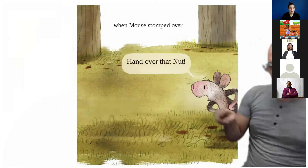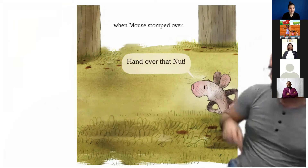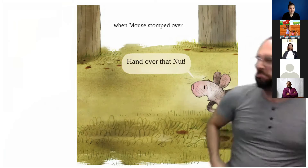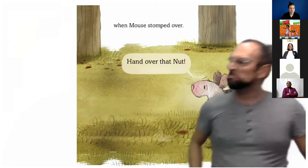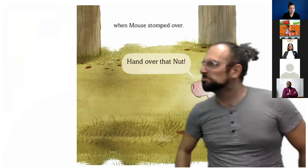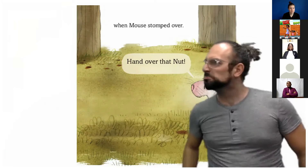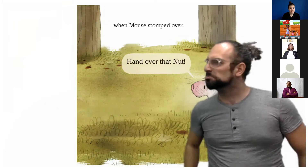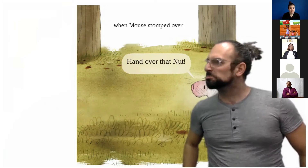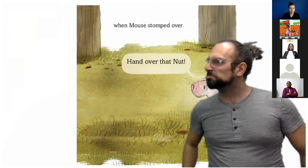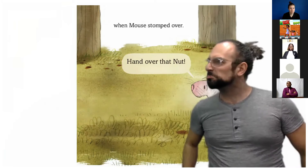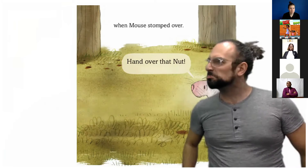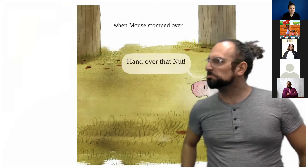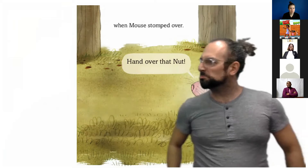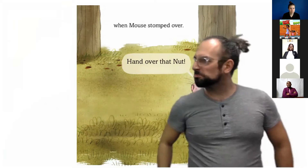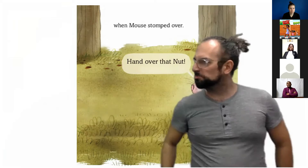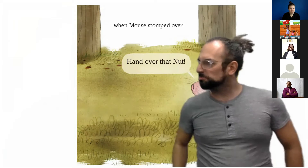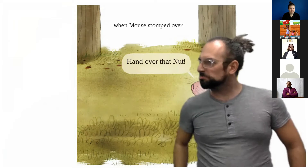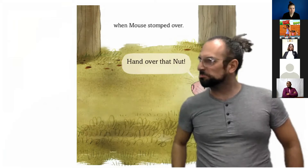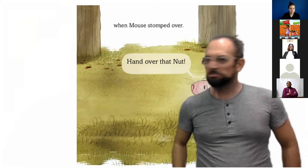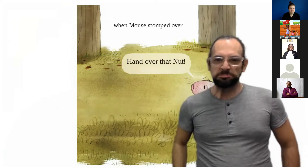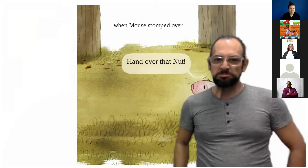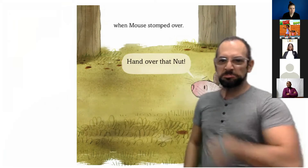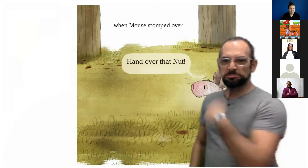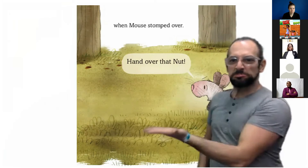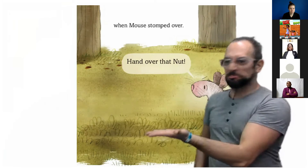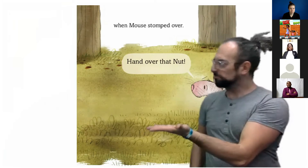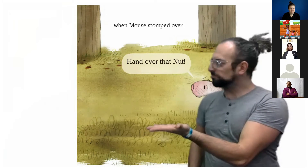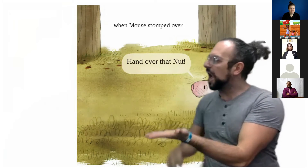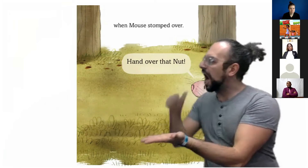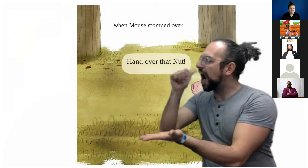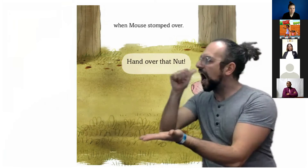when Mouse stomped over.